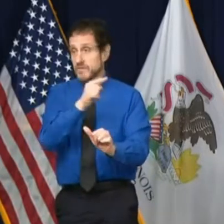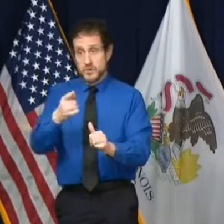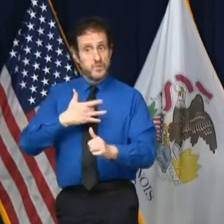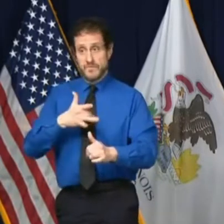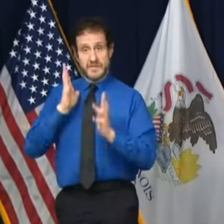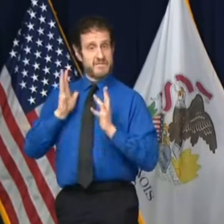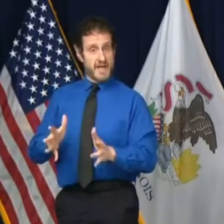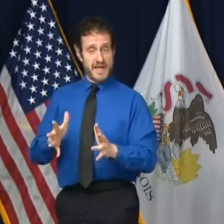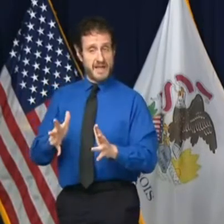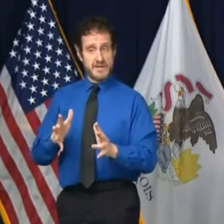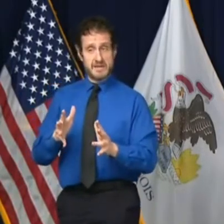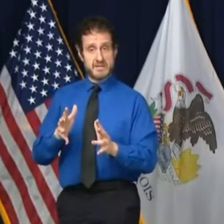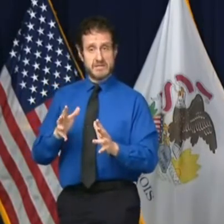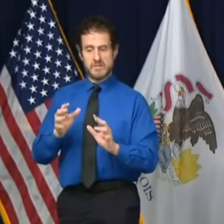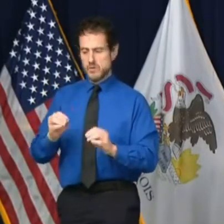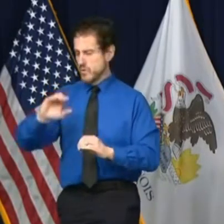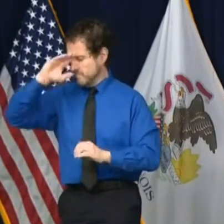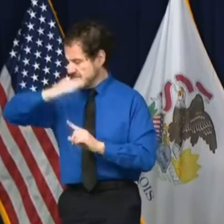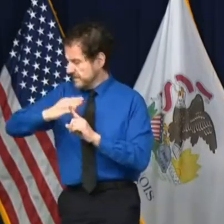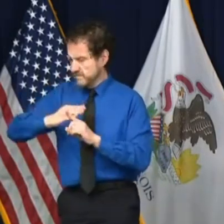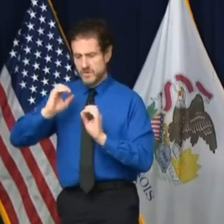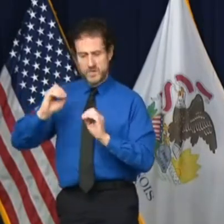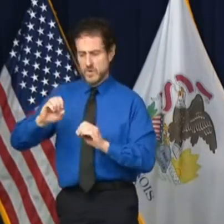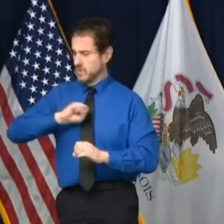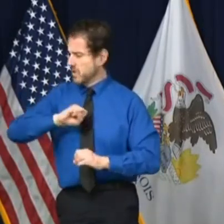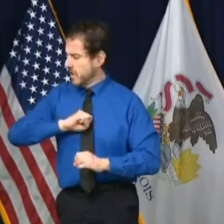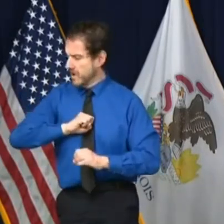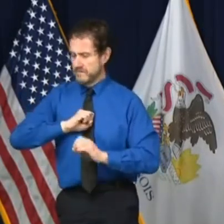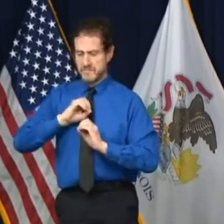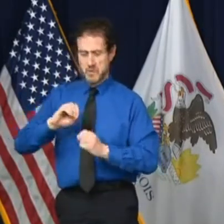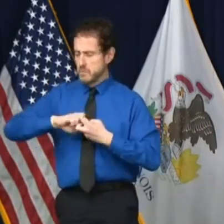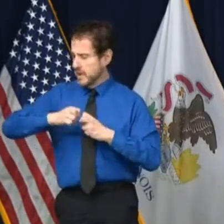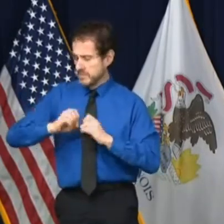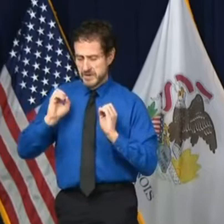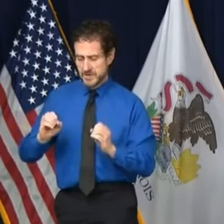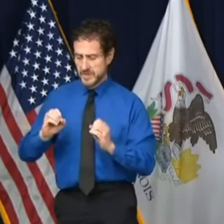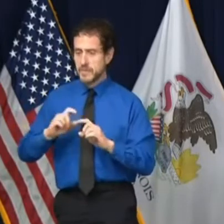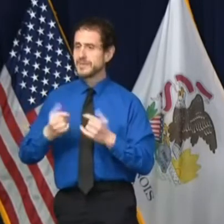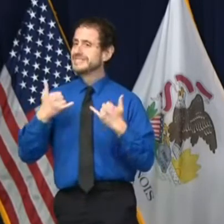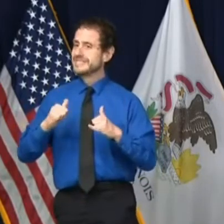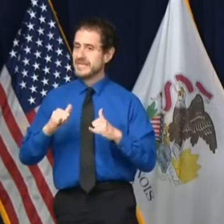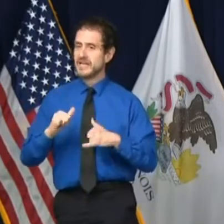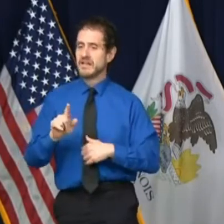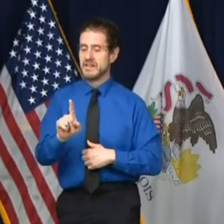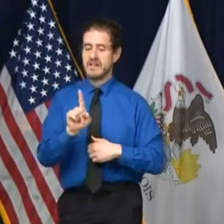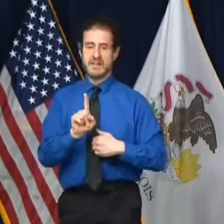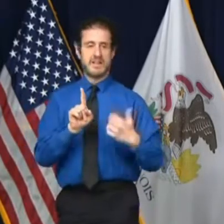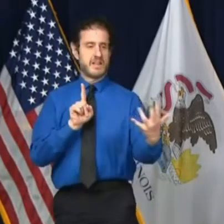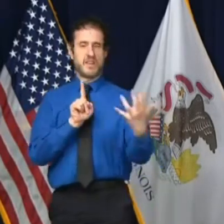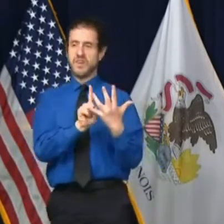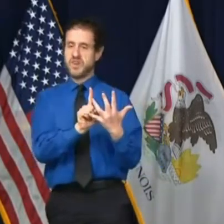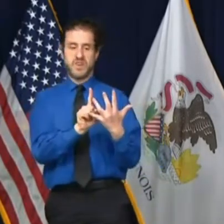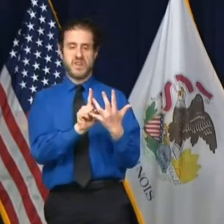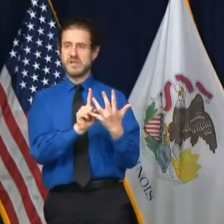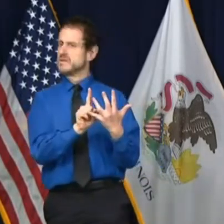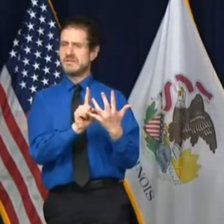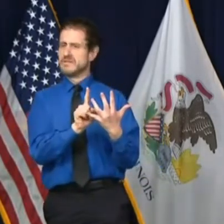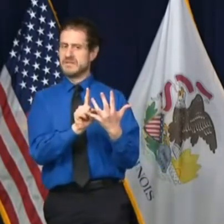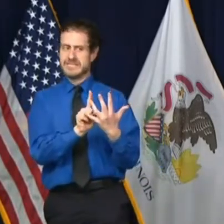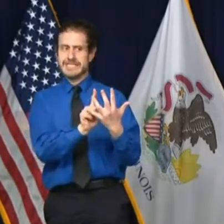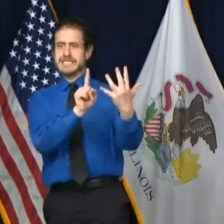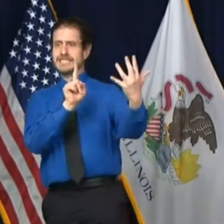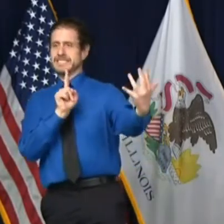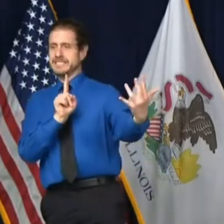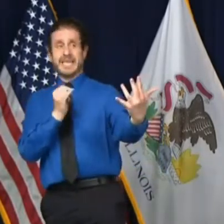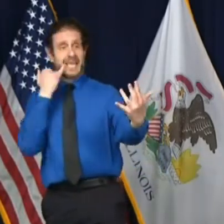feel fine, but that you stay away from people who you have not already been in close contact